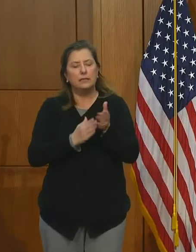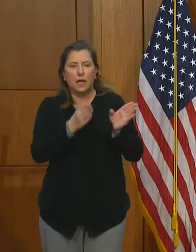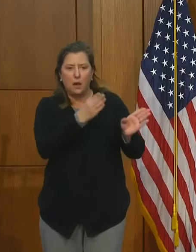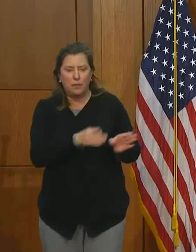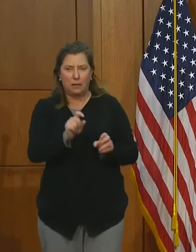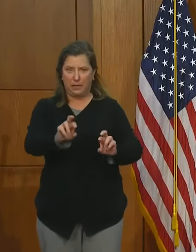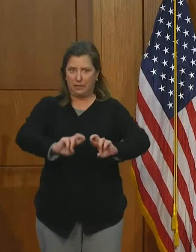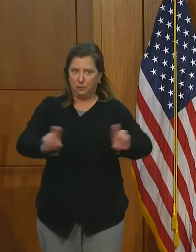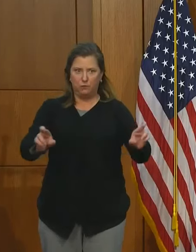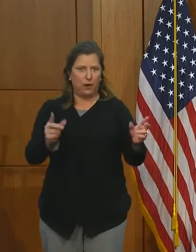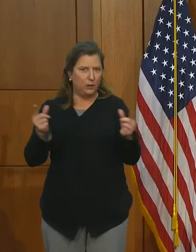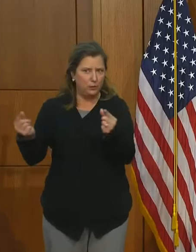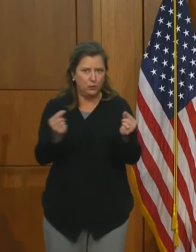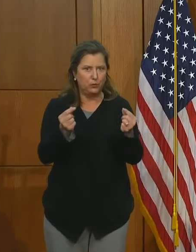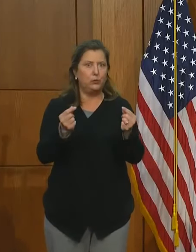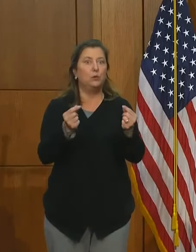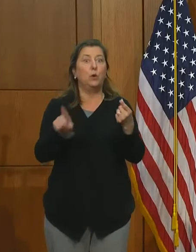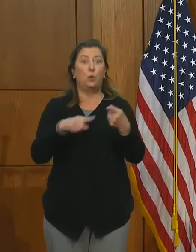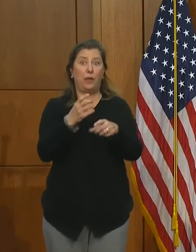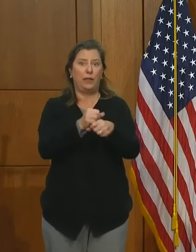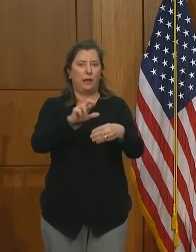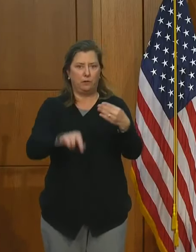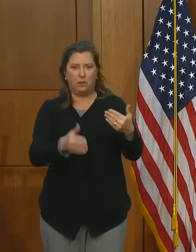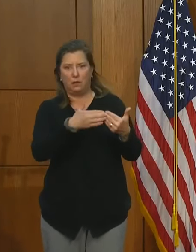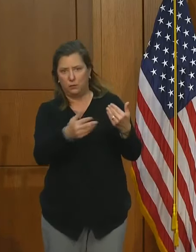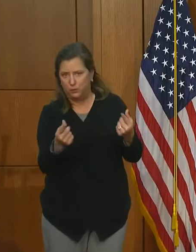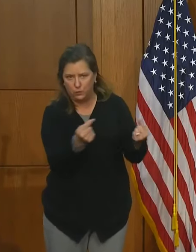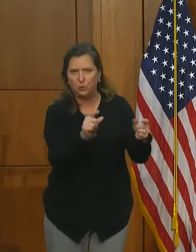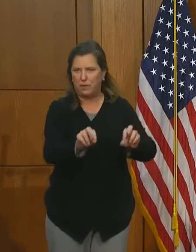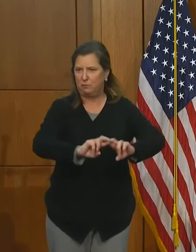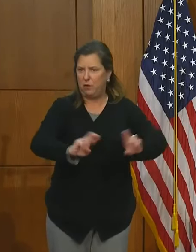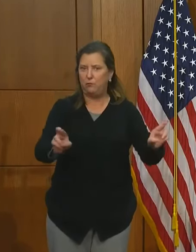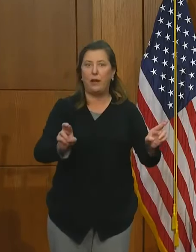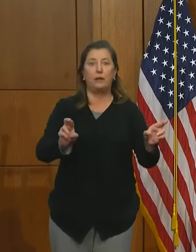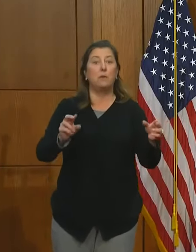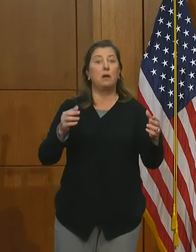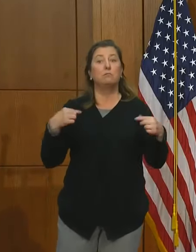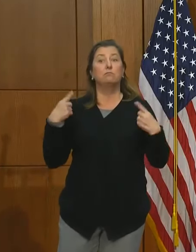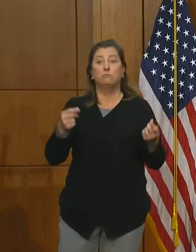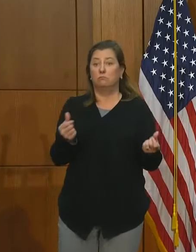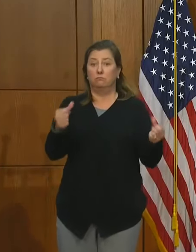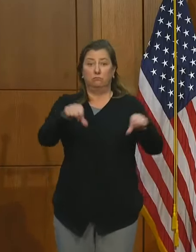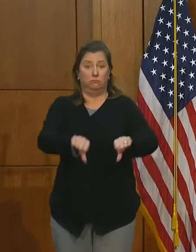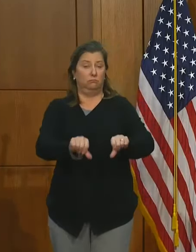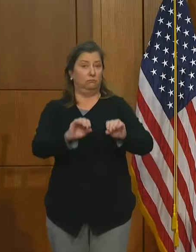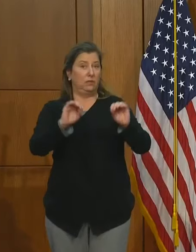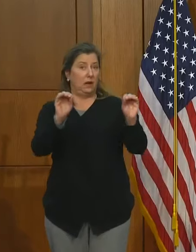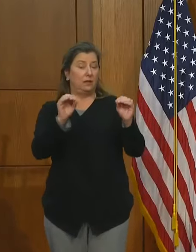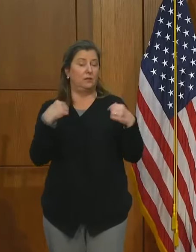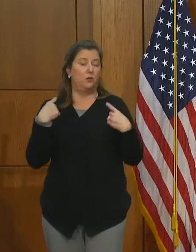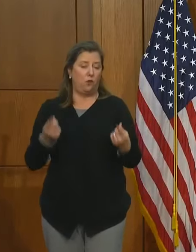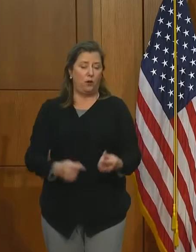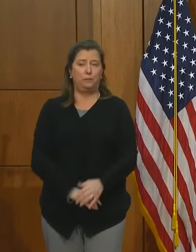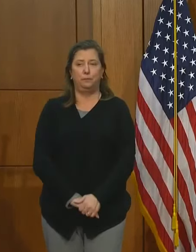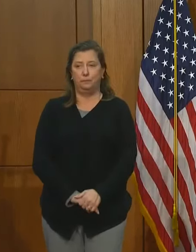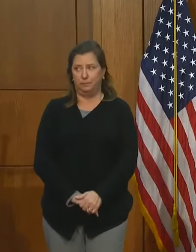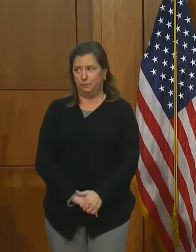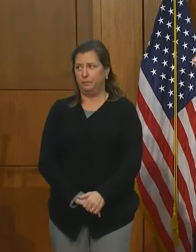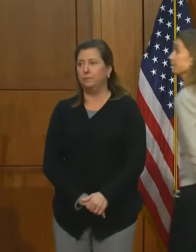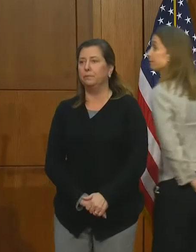to be ready for what to do with the results, et cetera. But we've not turned down any requests so far.